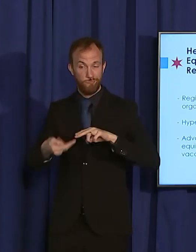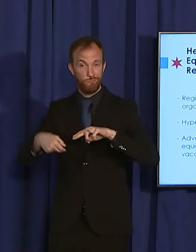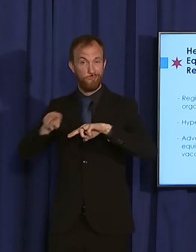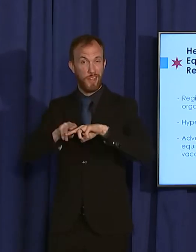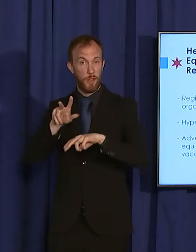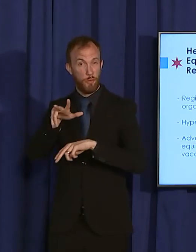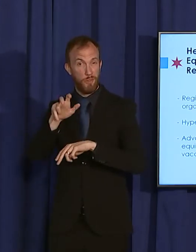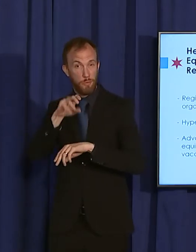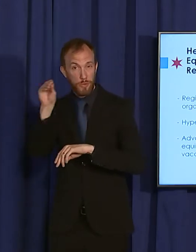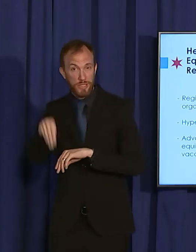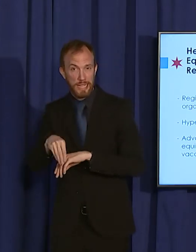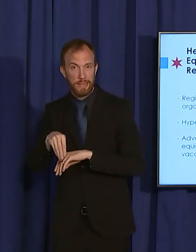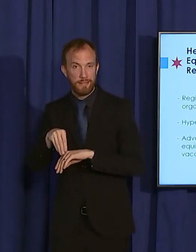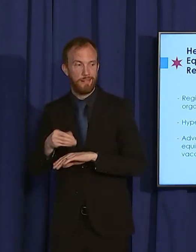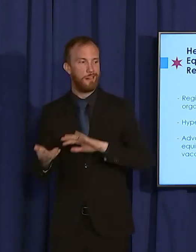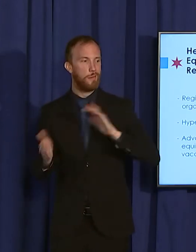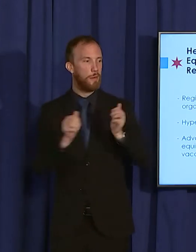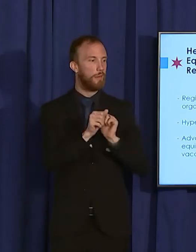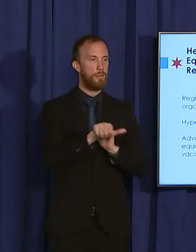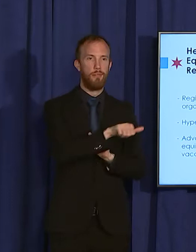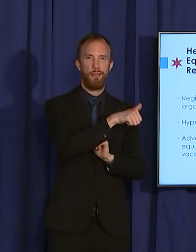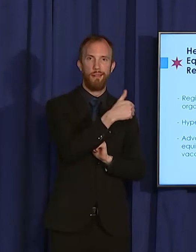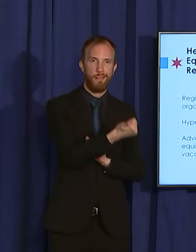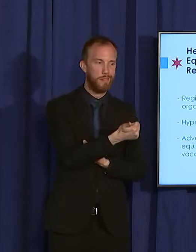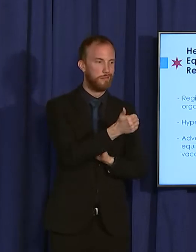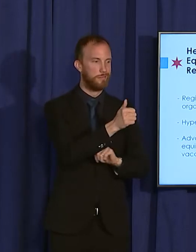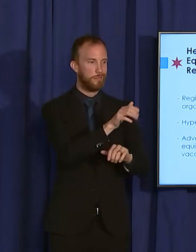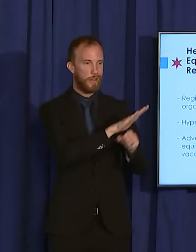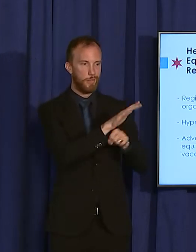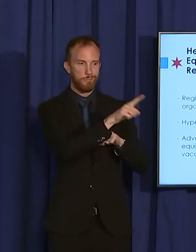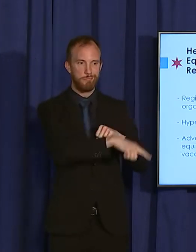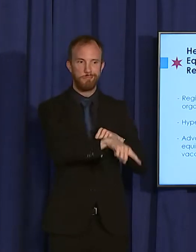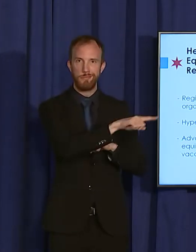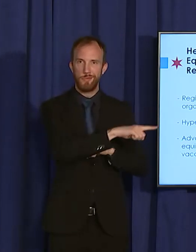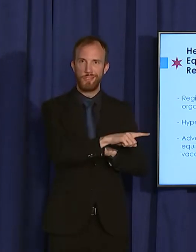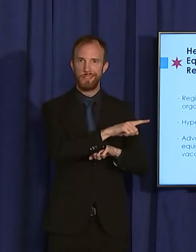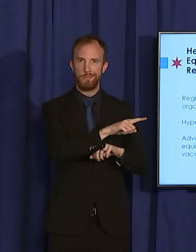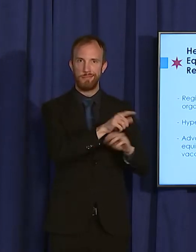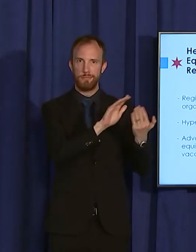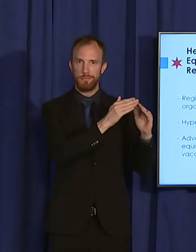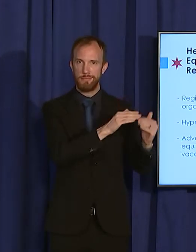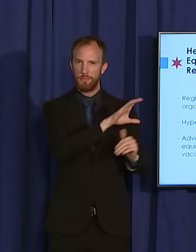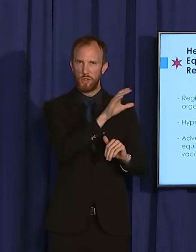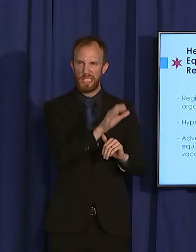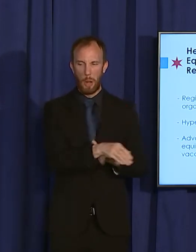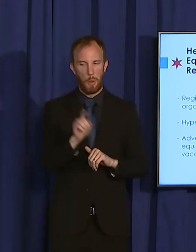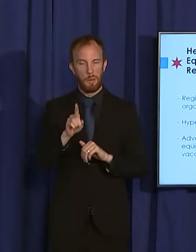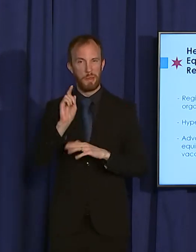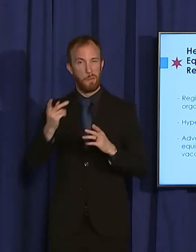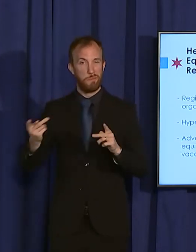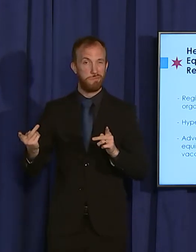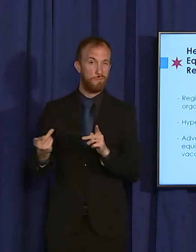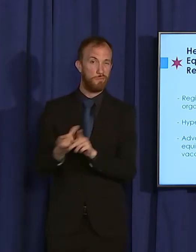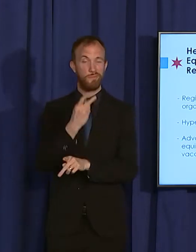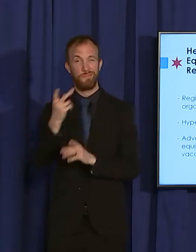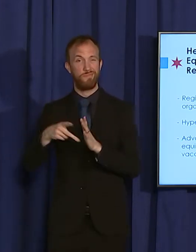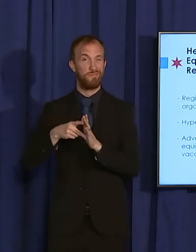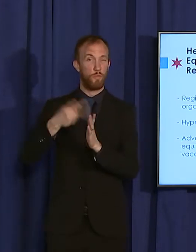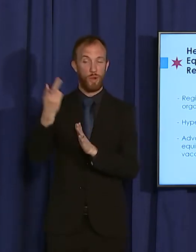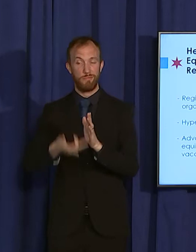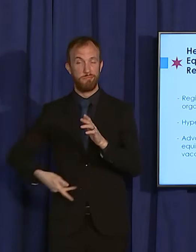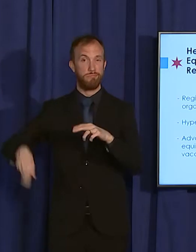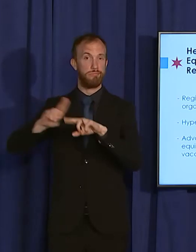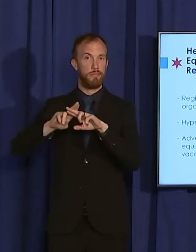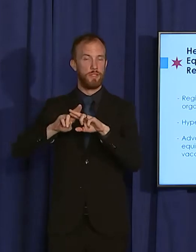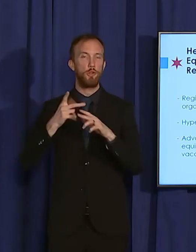almost twice what we saw increase across the city. And so our goal is to make sure that over the summer, while we're working to build